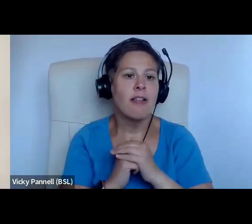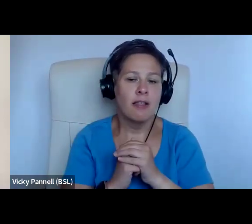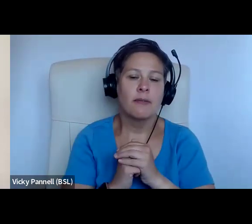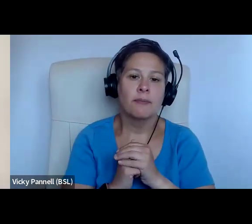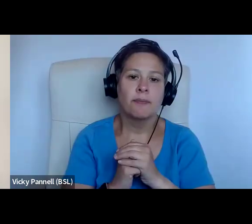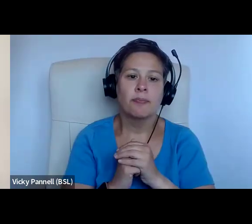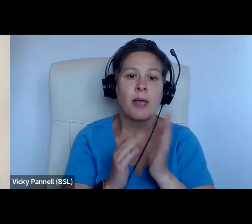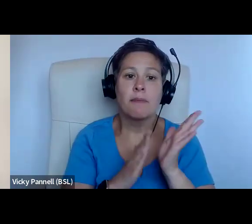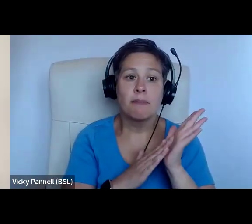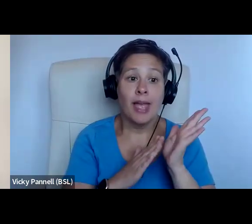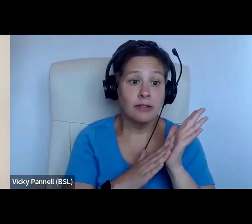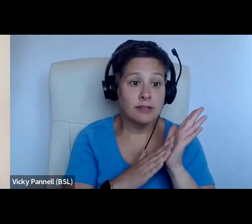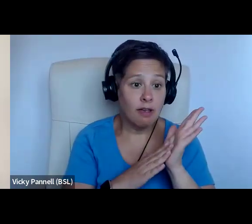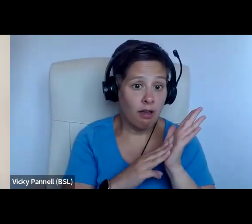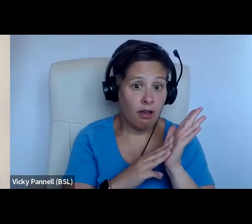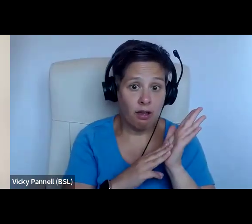So Meander, if you want to